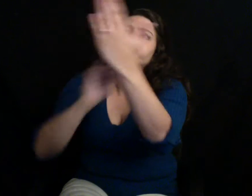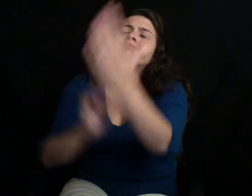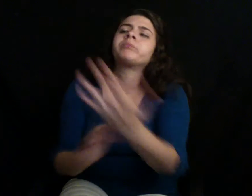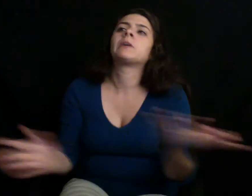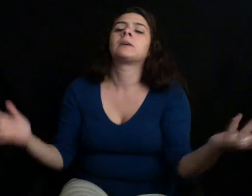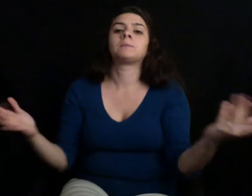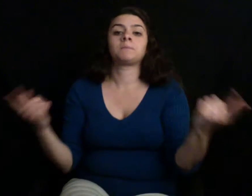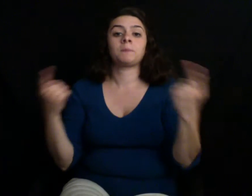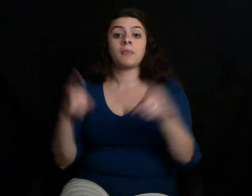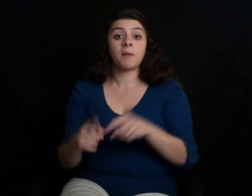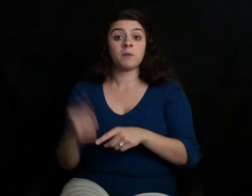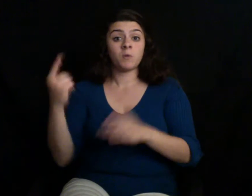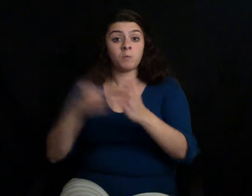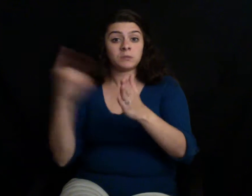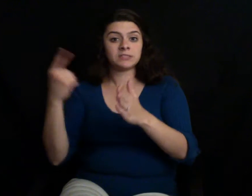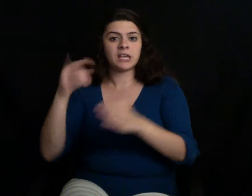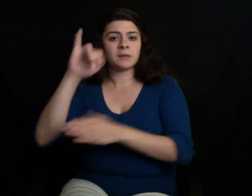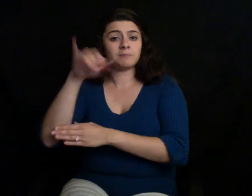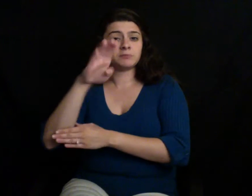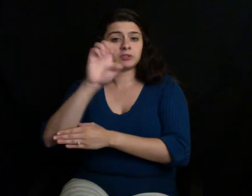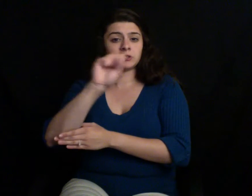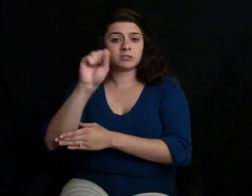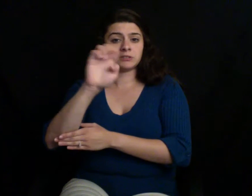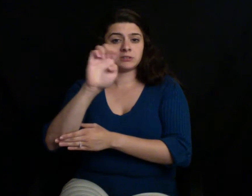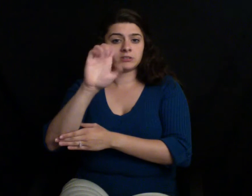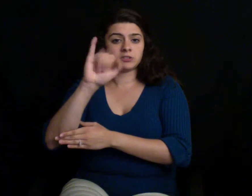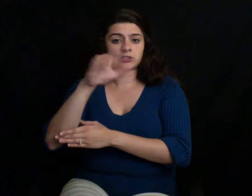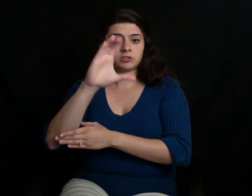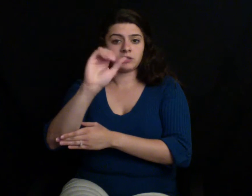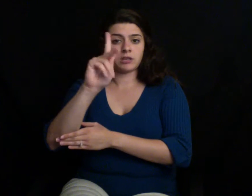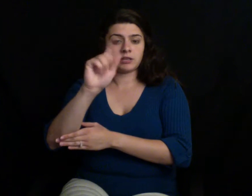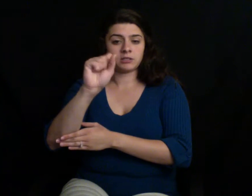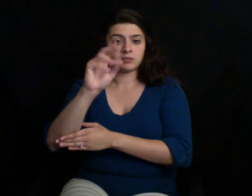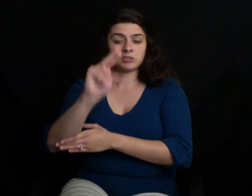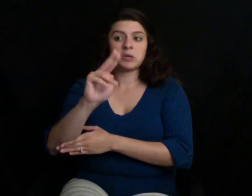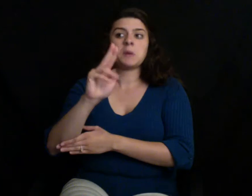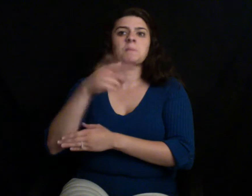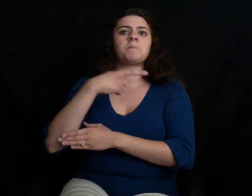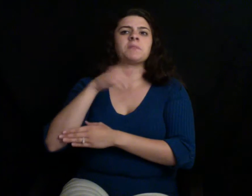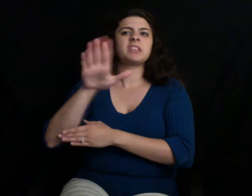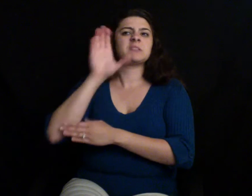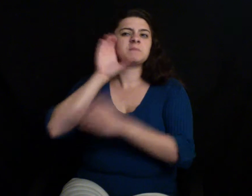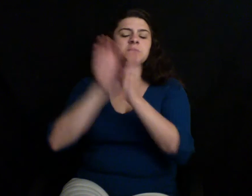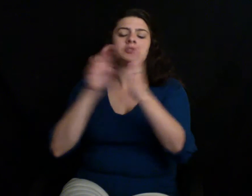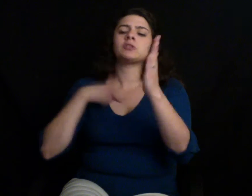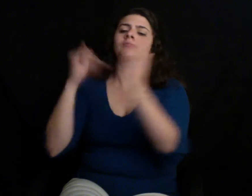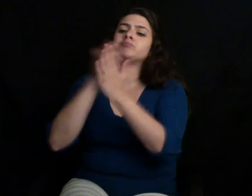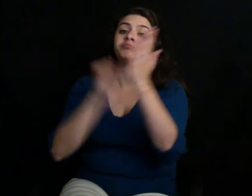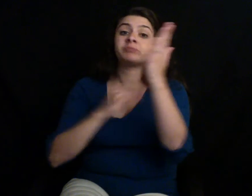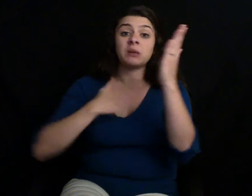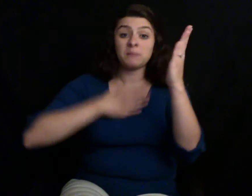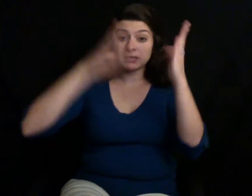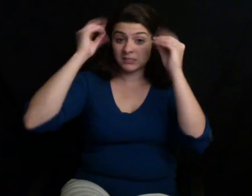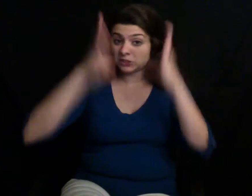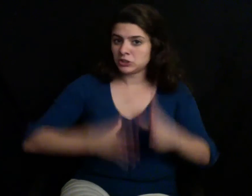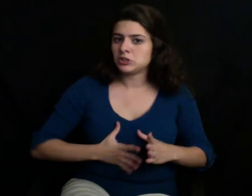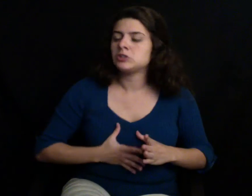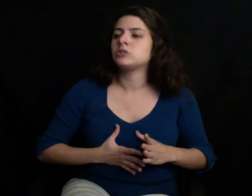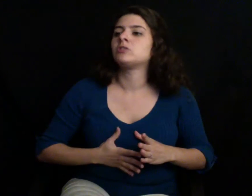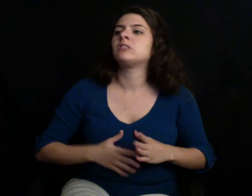picture of Jesse Jackson and I painted it. It was a big deal because my teacher sent it to him and he wanted to keep it. So he put it on his wall. So